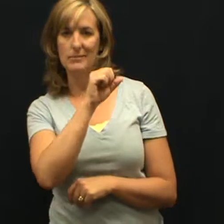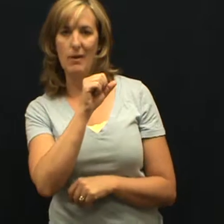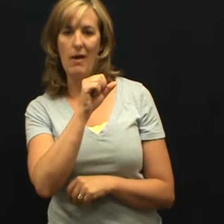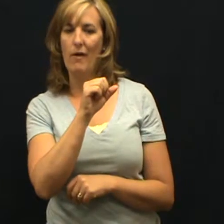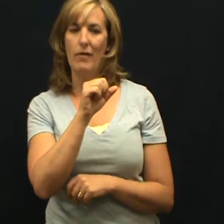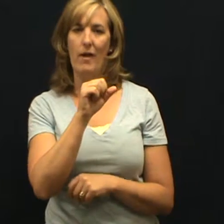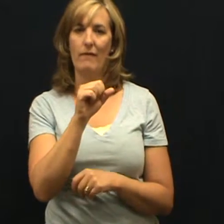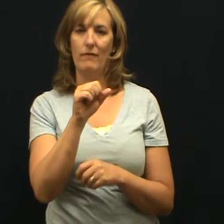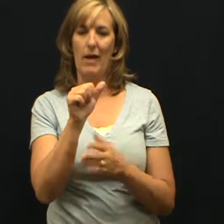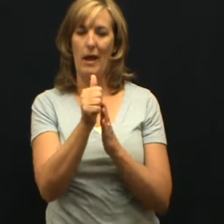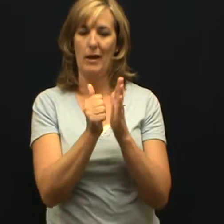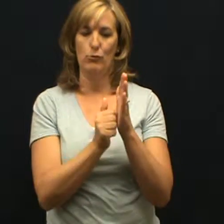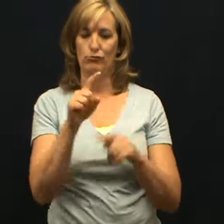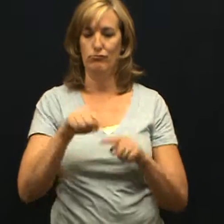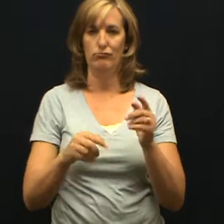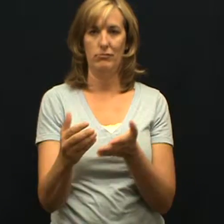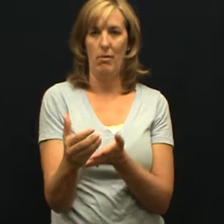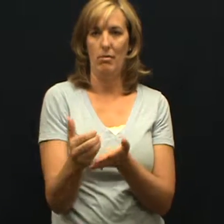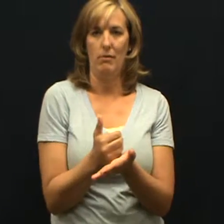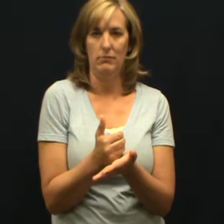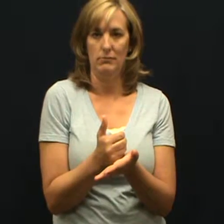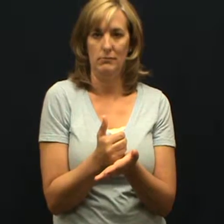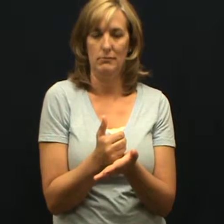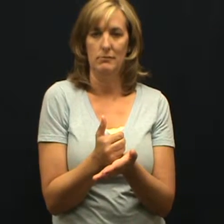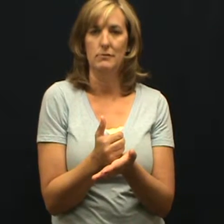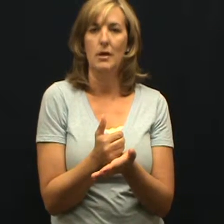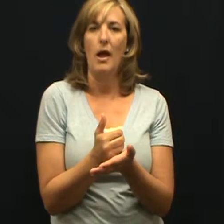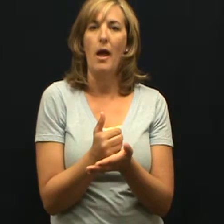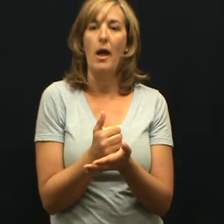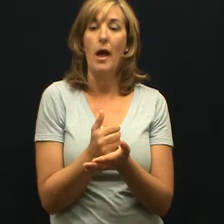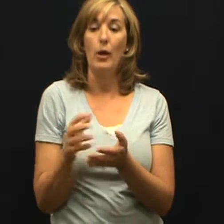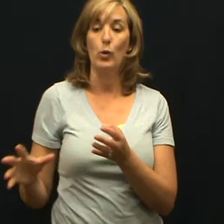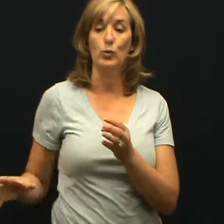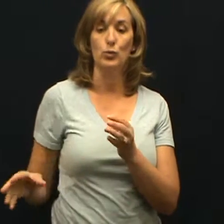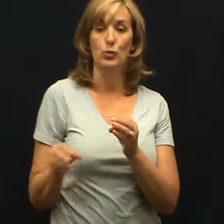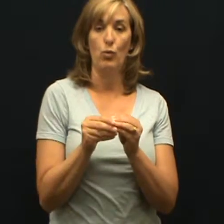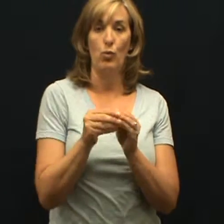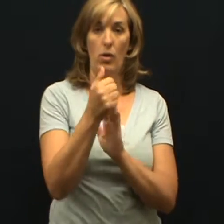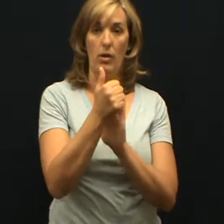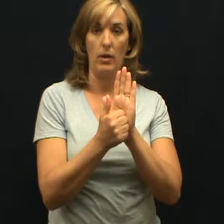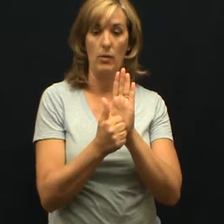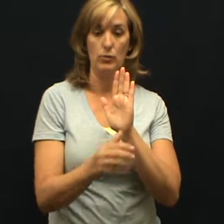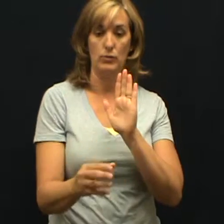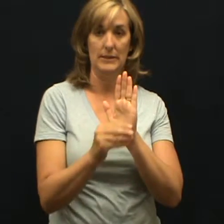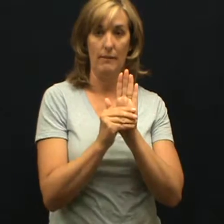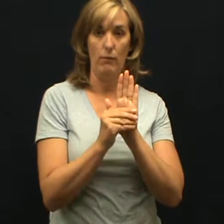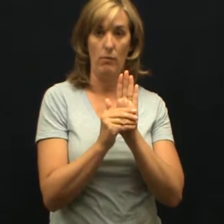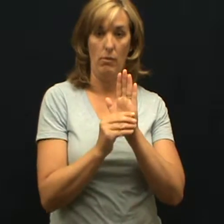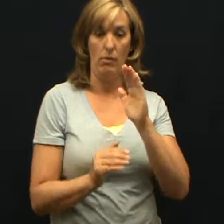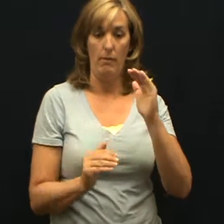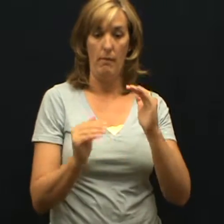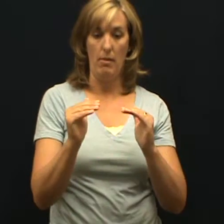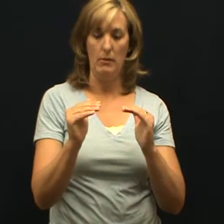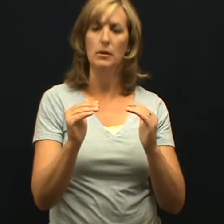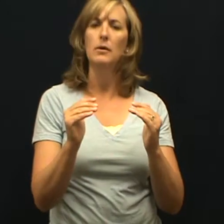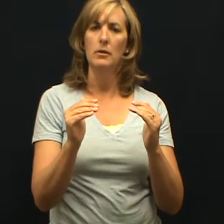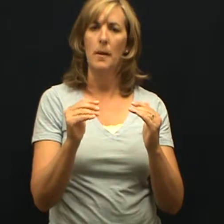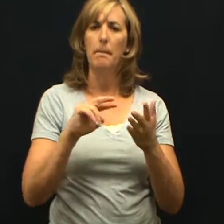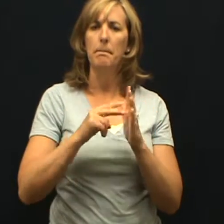accounts are in our total accounts receivable balance. So we keep adjusting that allowance with our